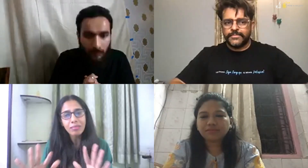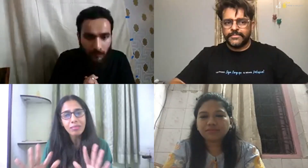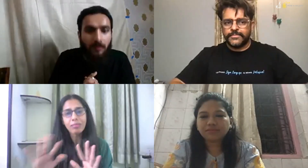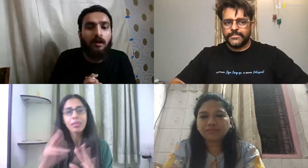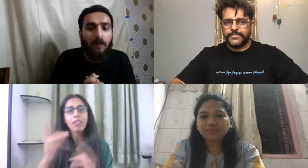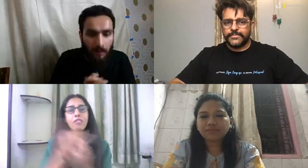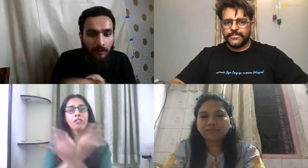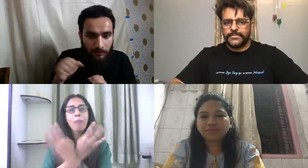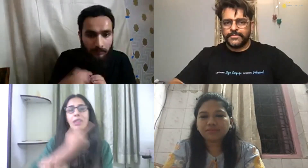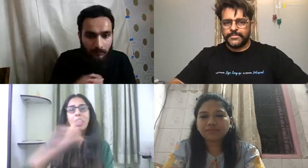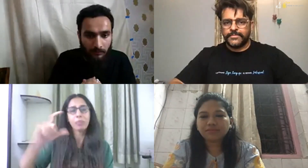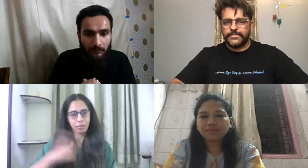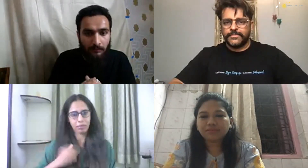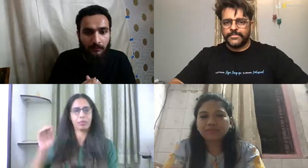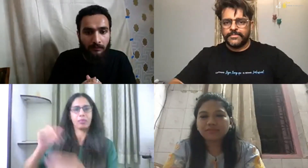question?